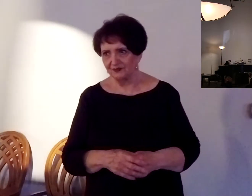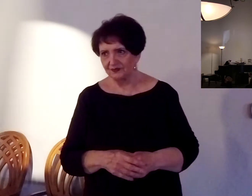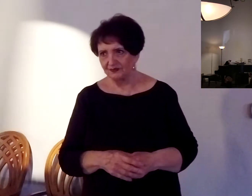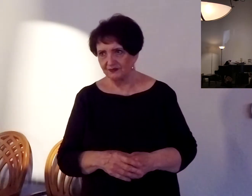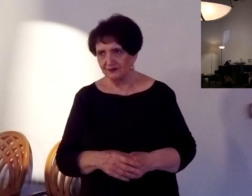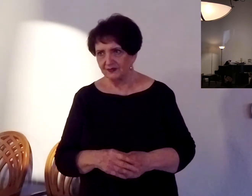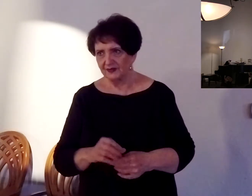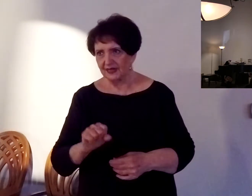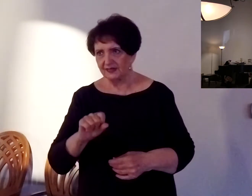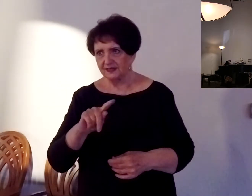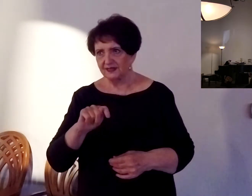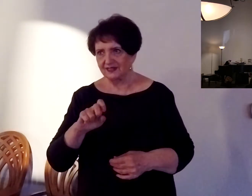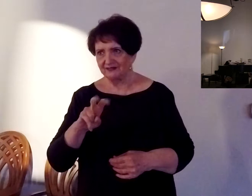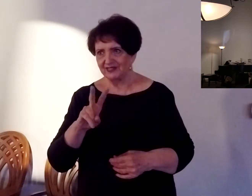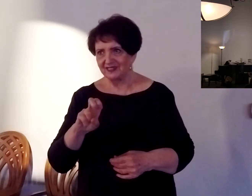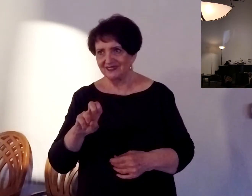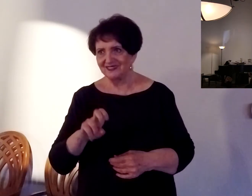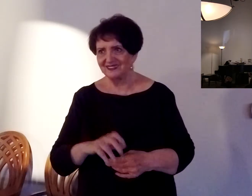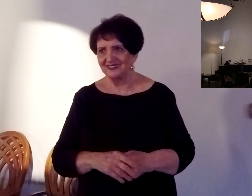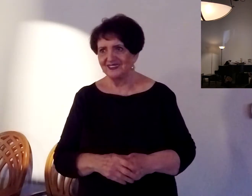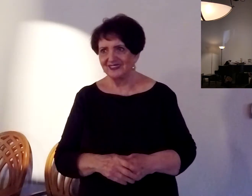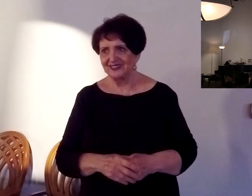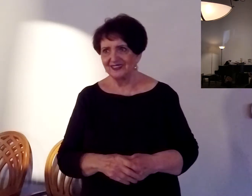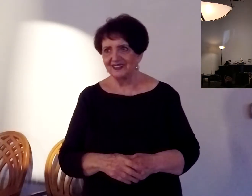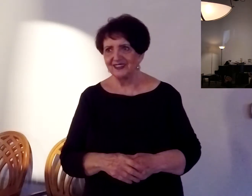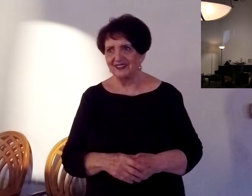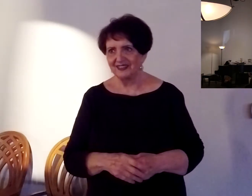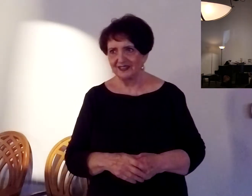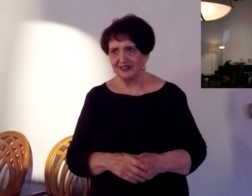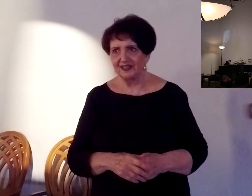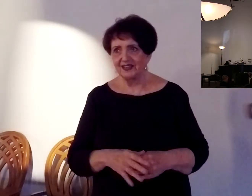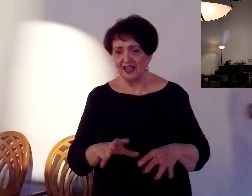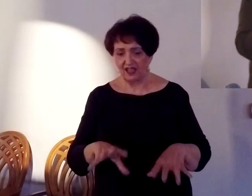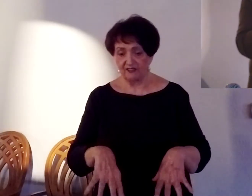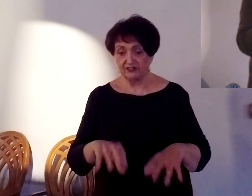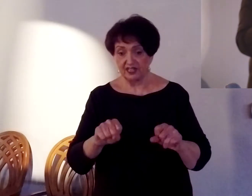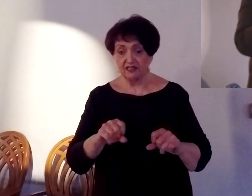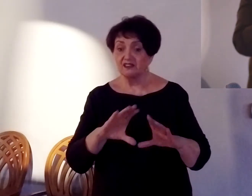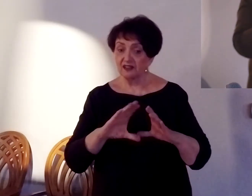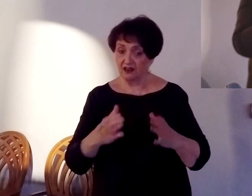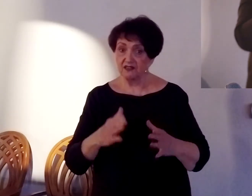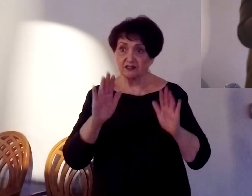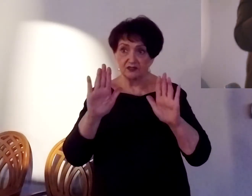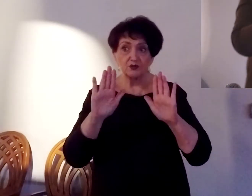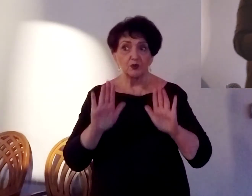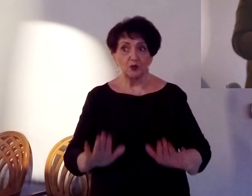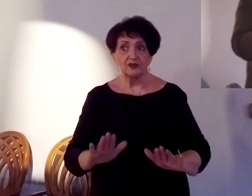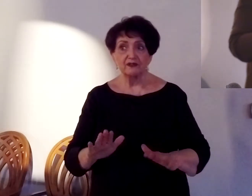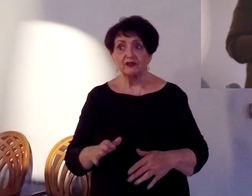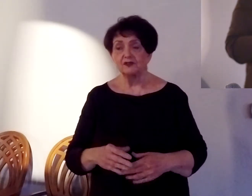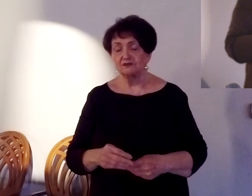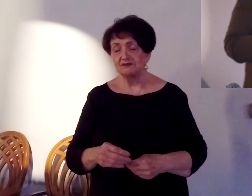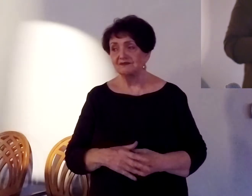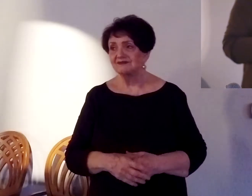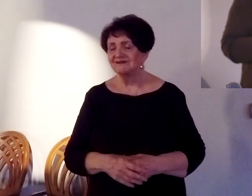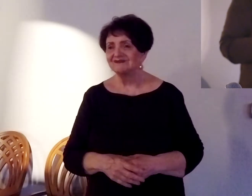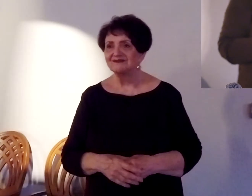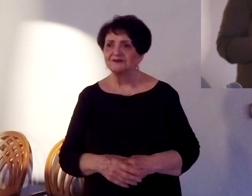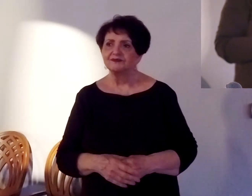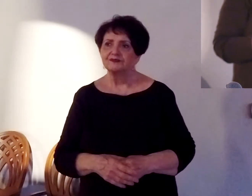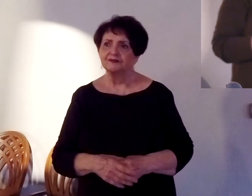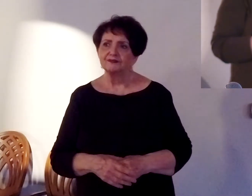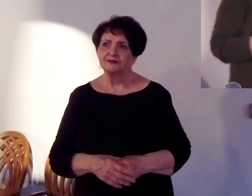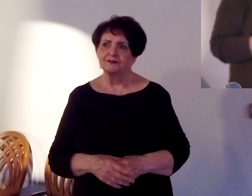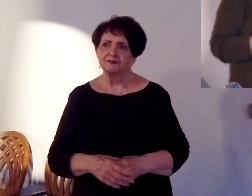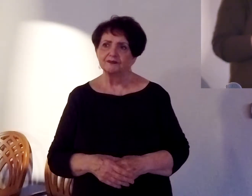Hi, I'm Steve, Hi, Steve. and I have taken her classes that are wonderful, so that's a plug-in for her. Anyway, I'm going to